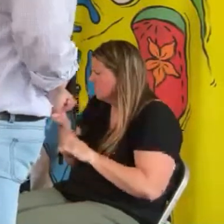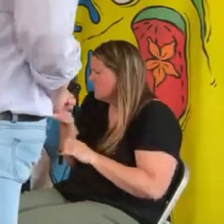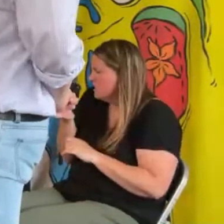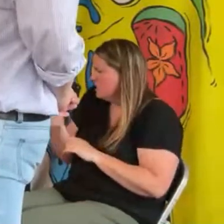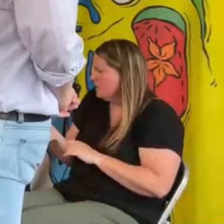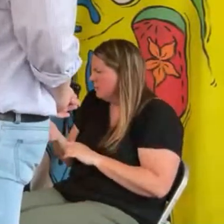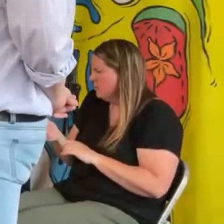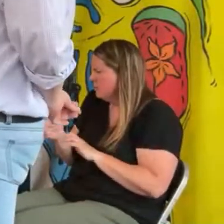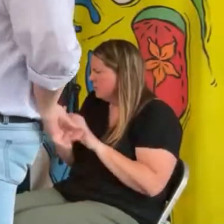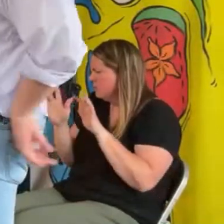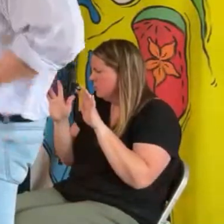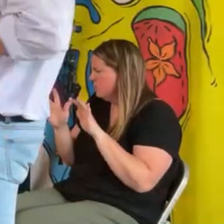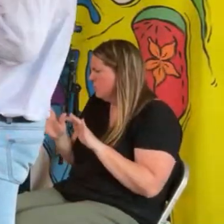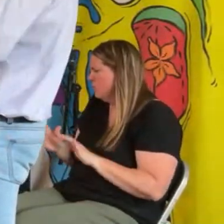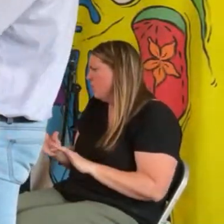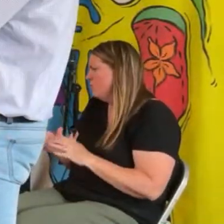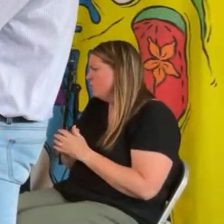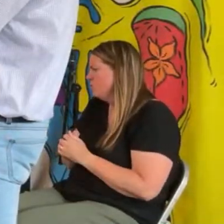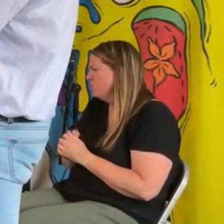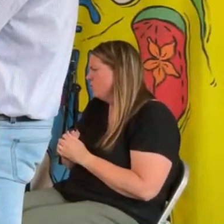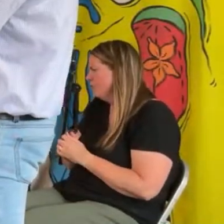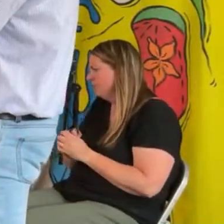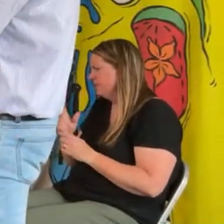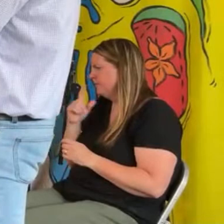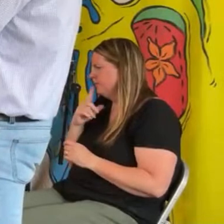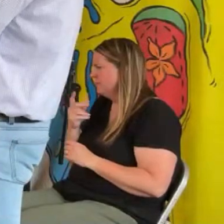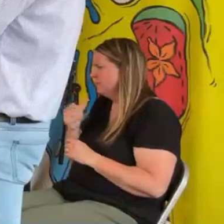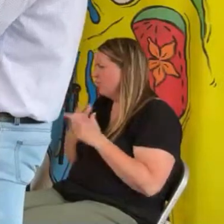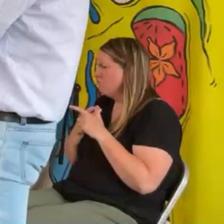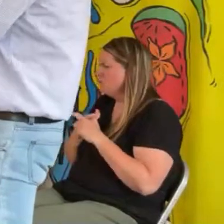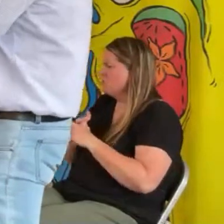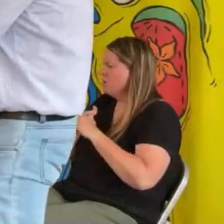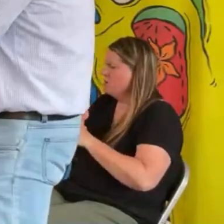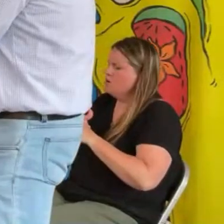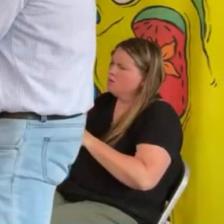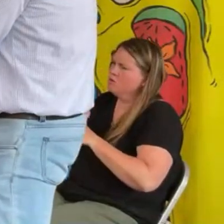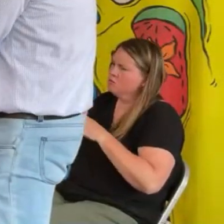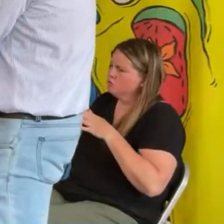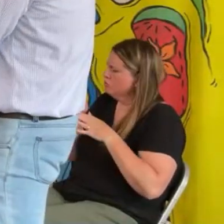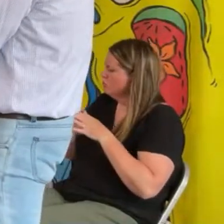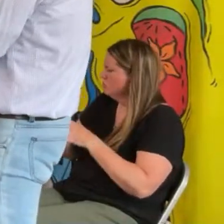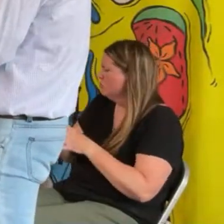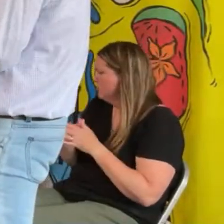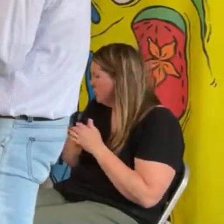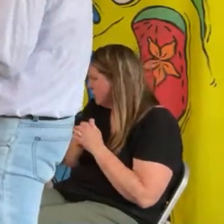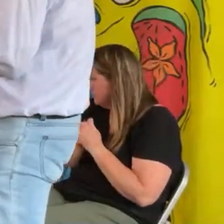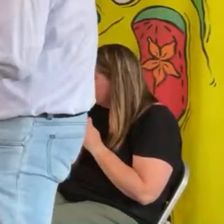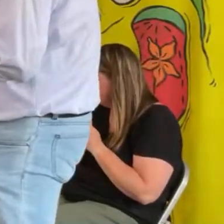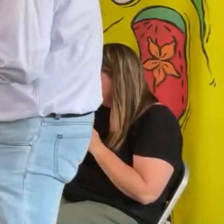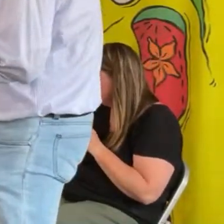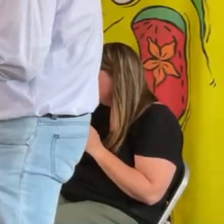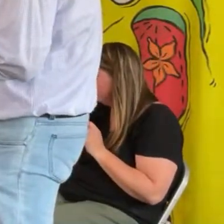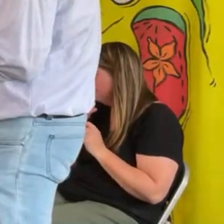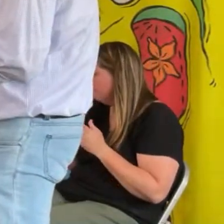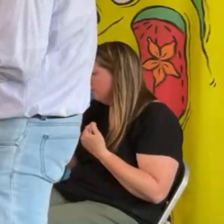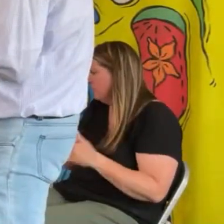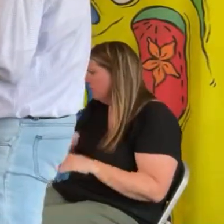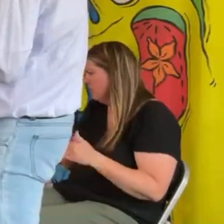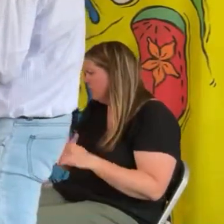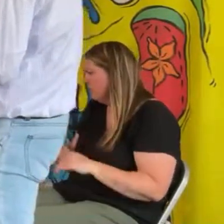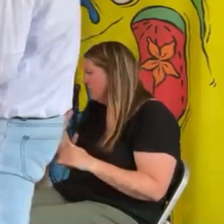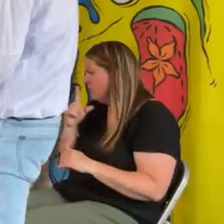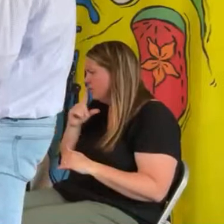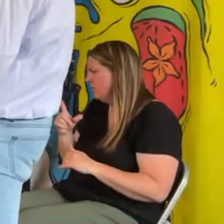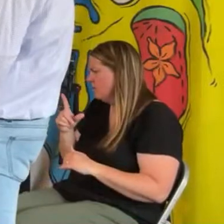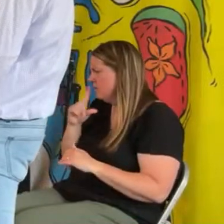snowman, napping in the middle of the street, as picking up its belly,